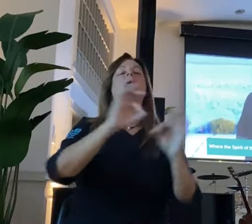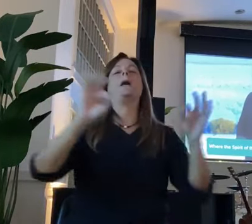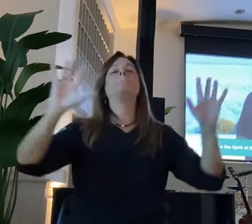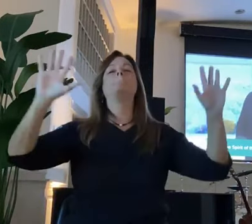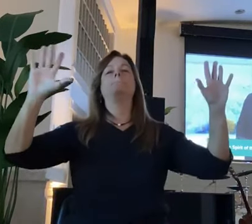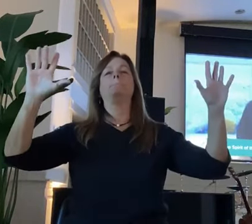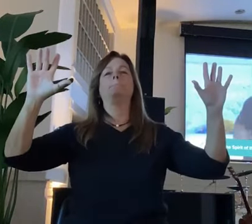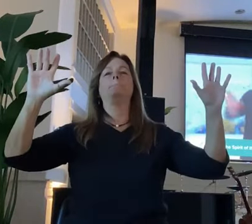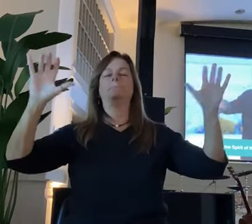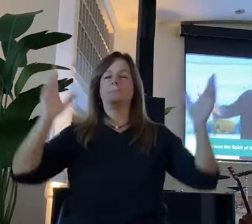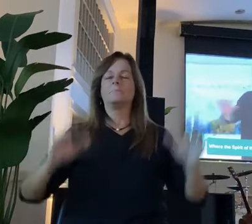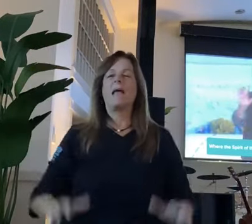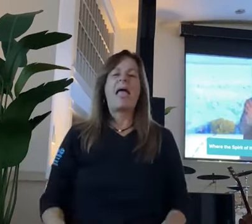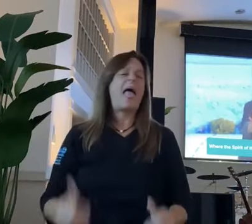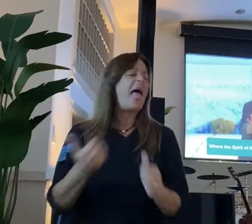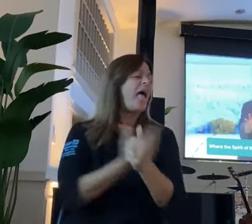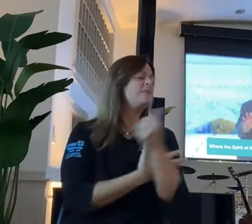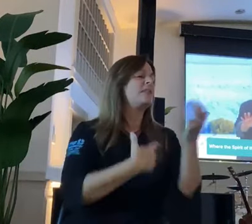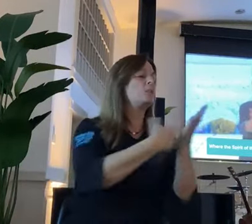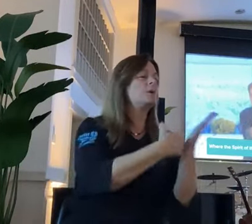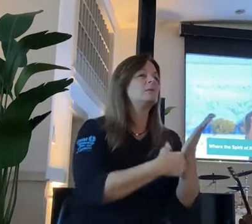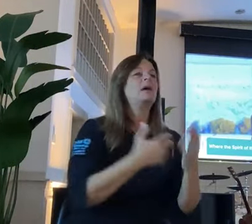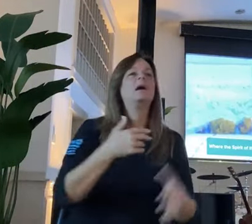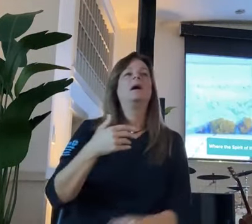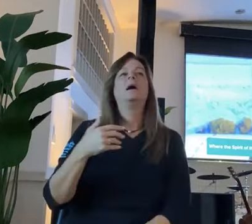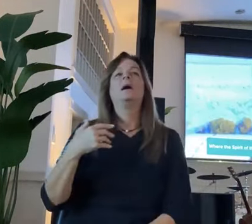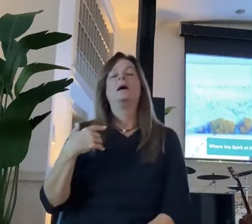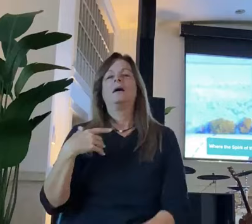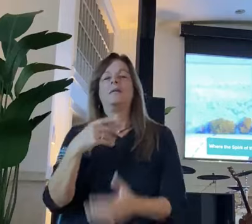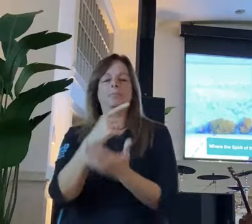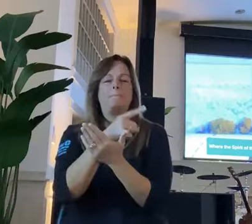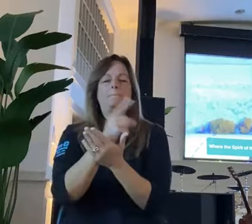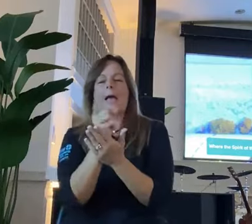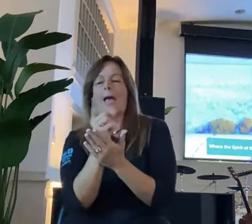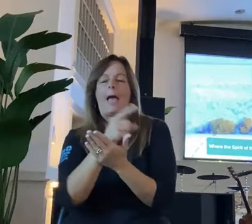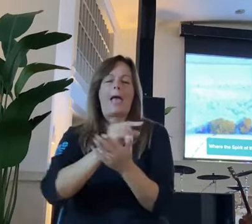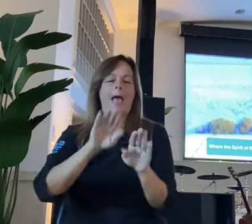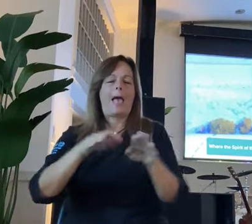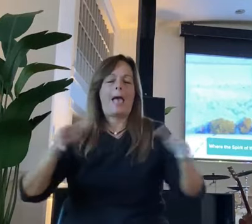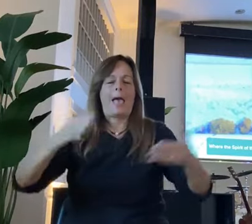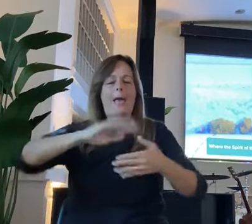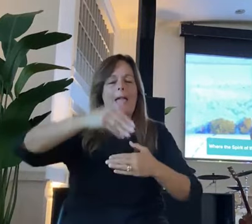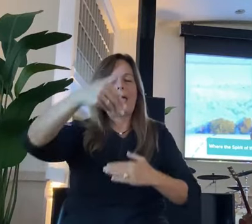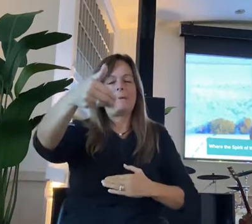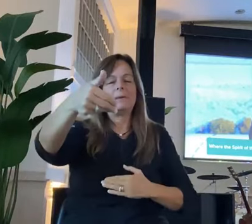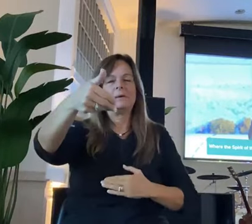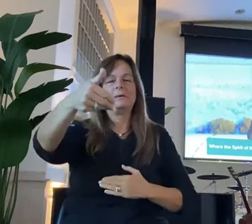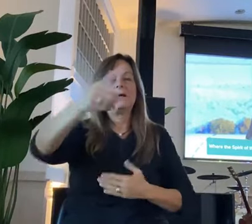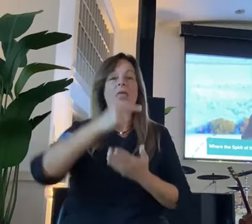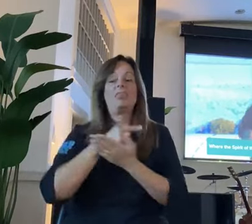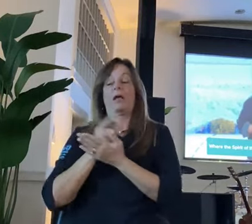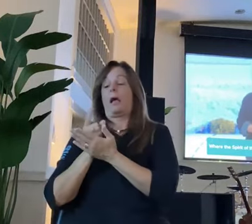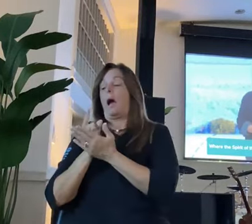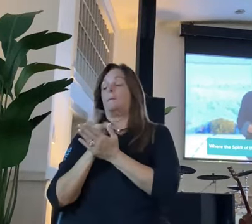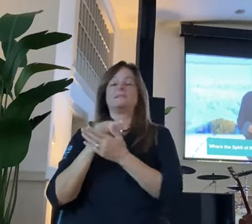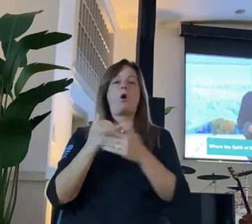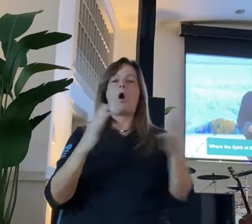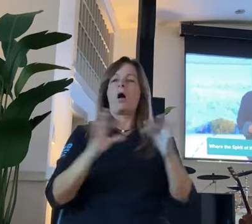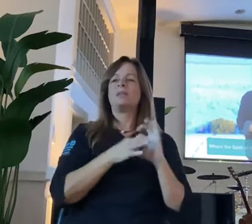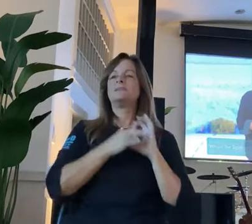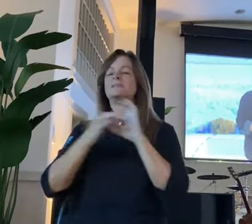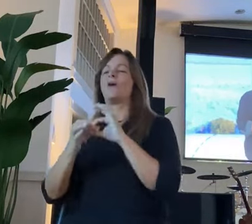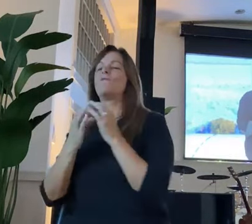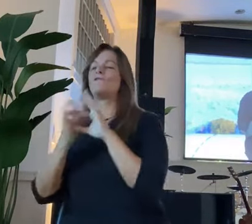want to make sure you get this. Everything we're talking about, the map, the compass, right? The water, the tape, all of it is for